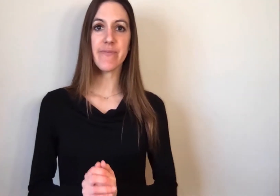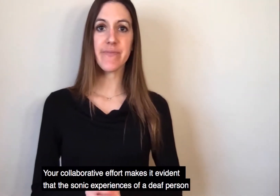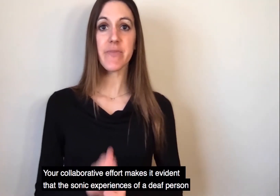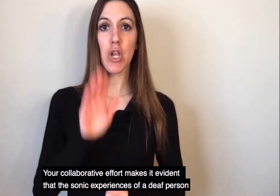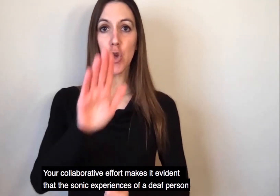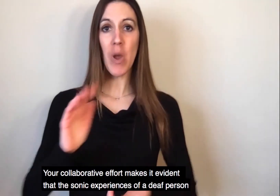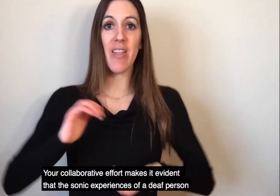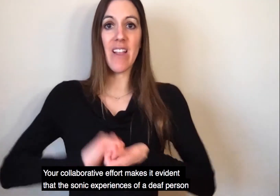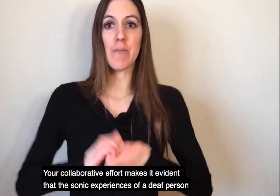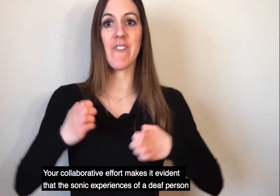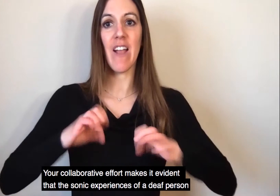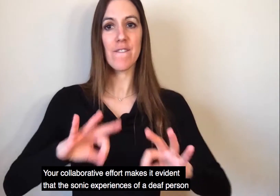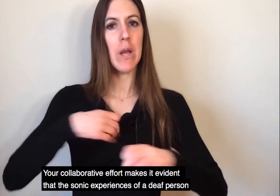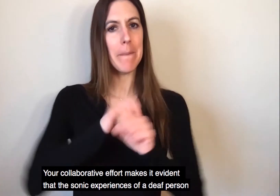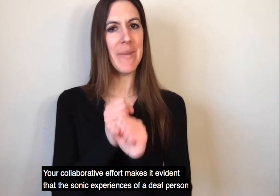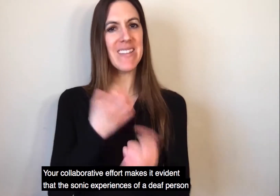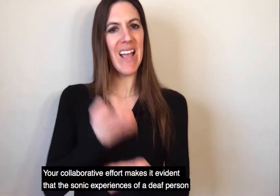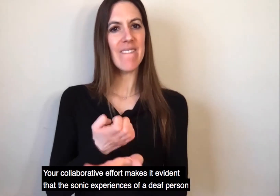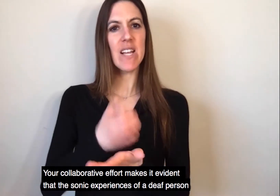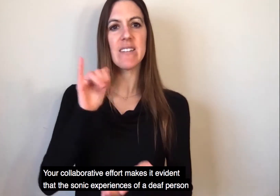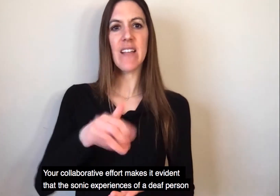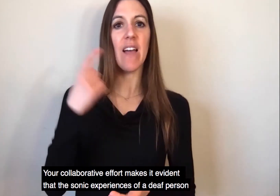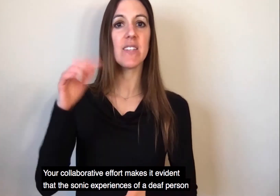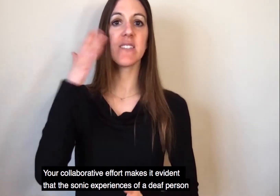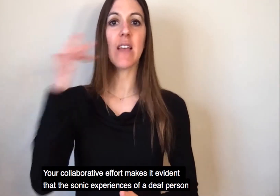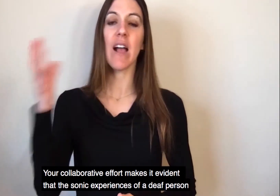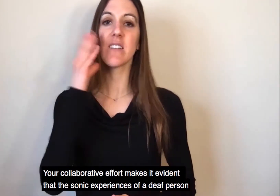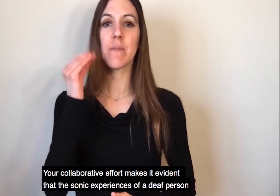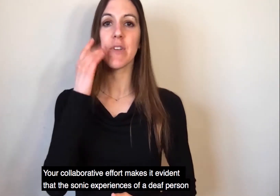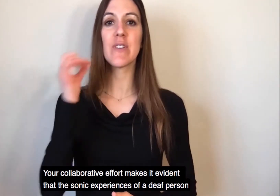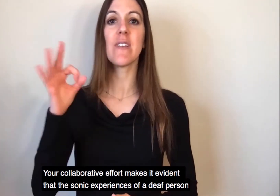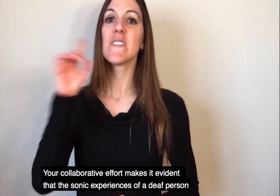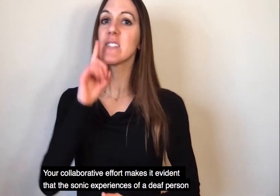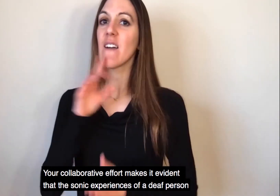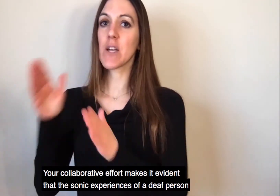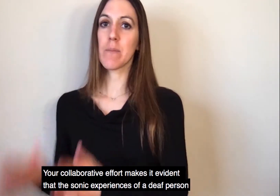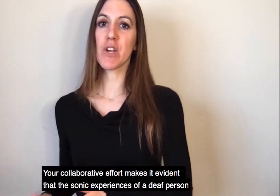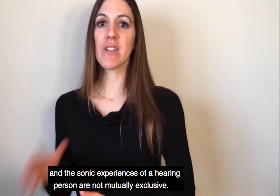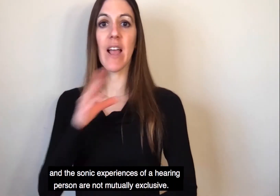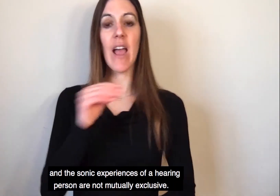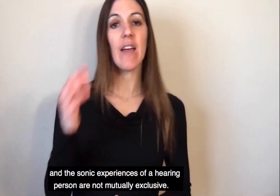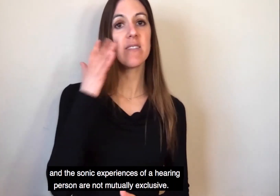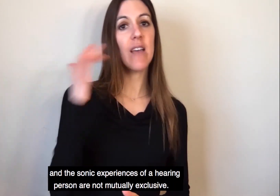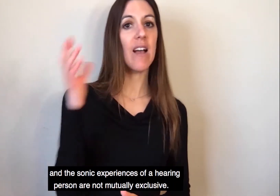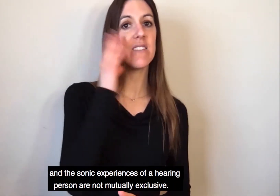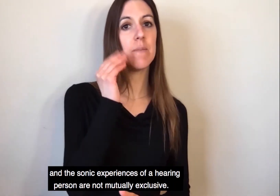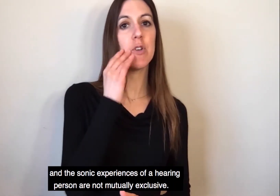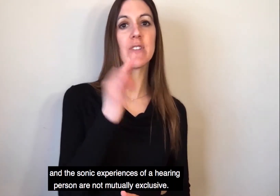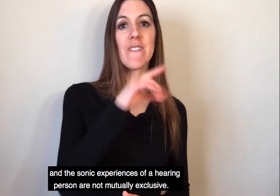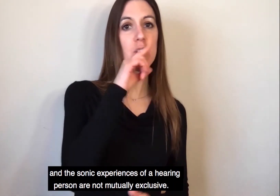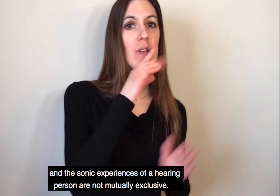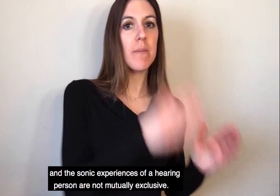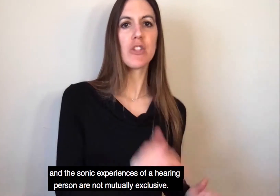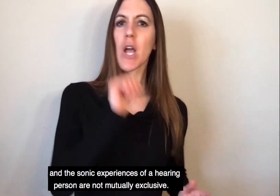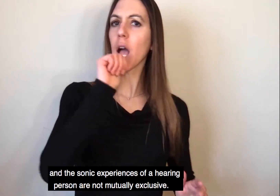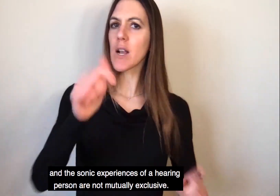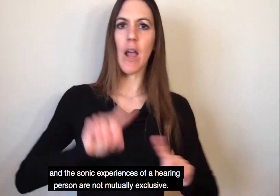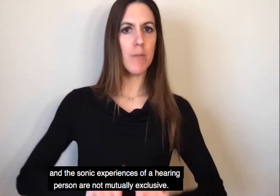Your collaborative effort makes it evident that the sonic experiences of a deaf person and the sonic experiences of a hearing person are not